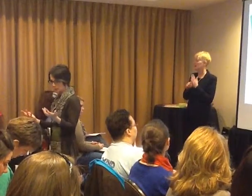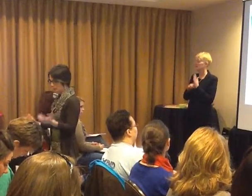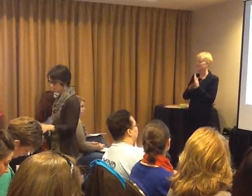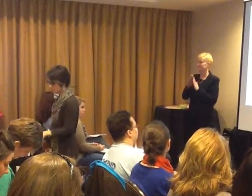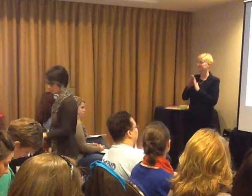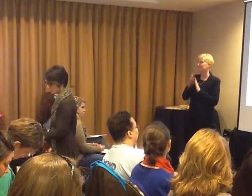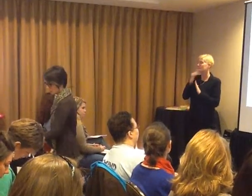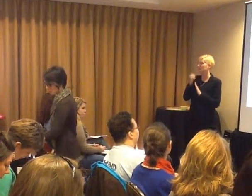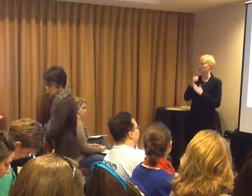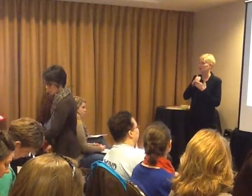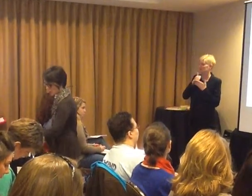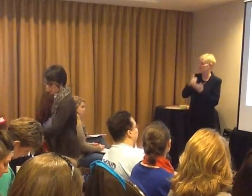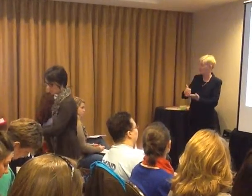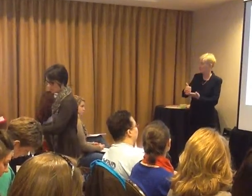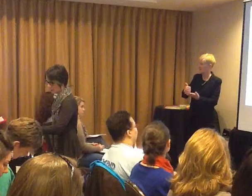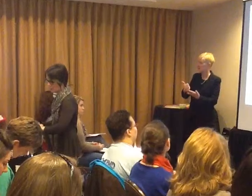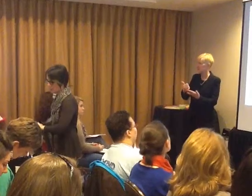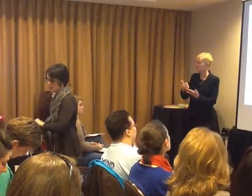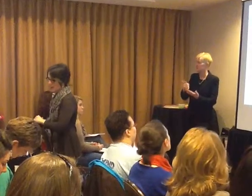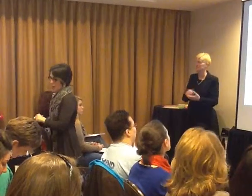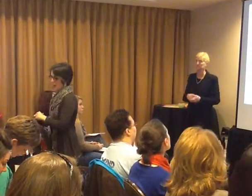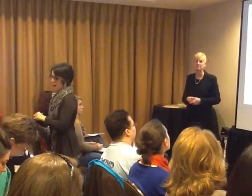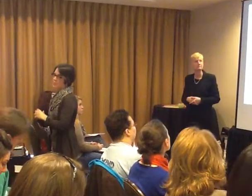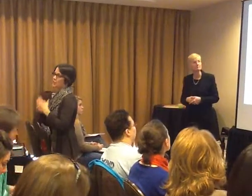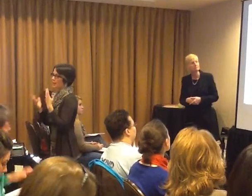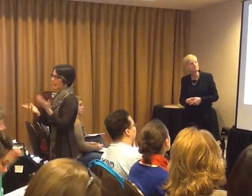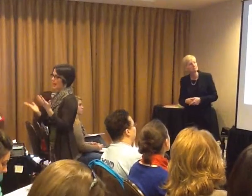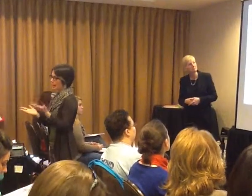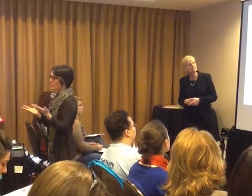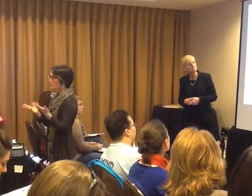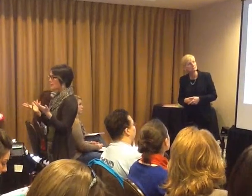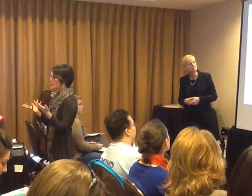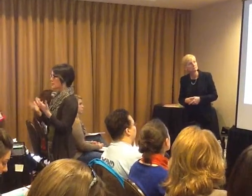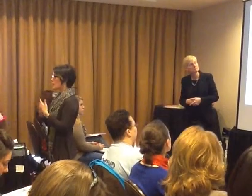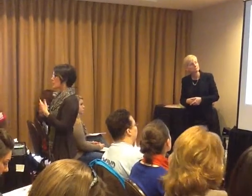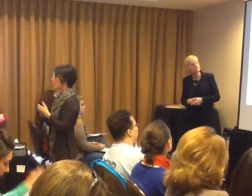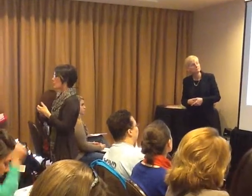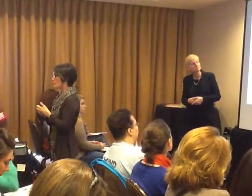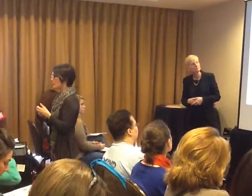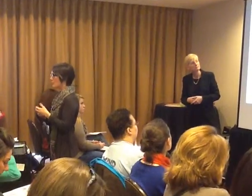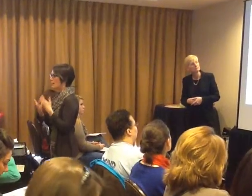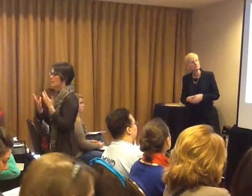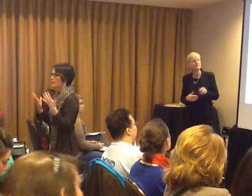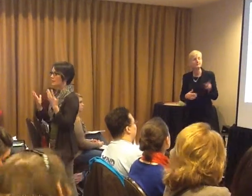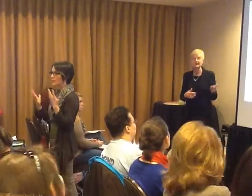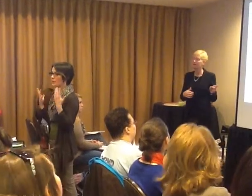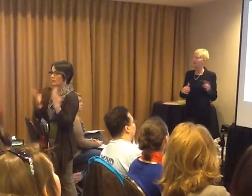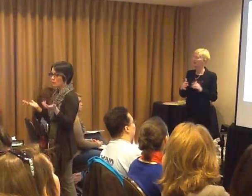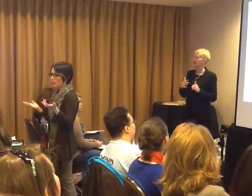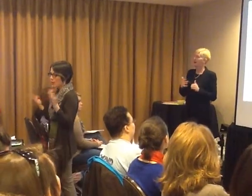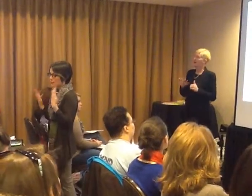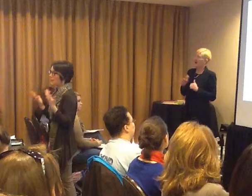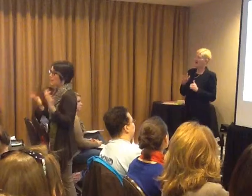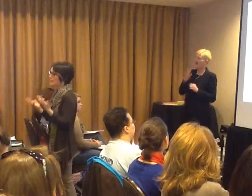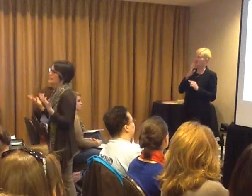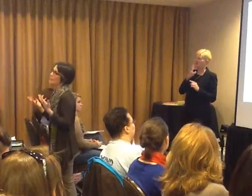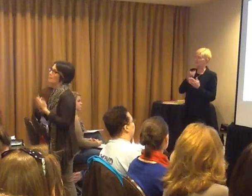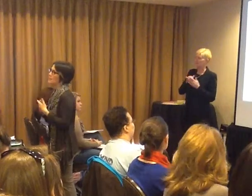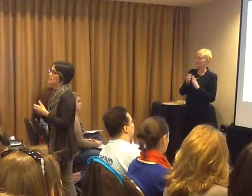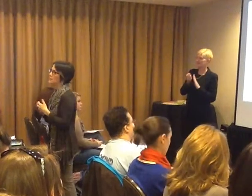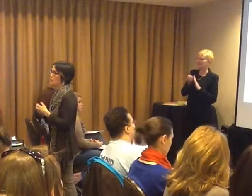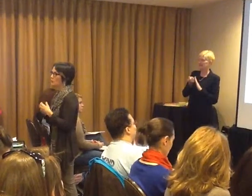that. So I kind of alluded this a little bit before, but one of the